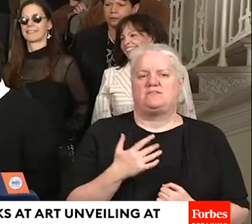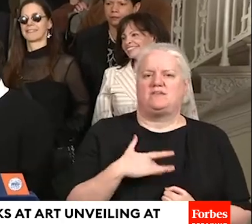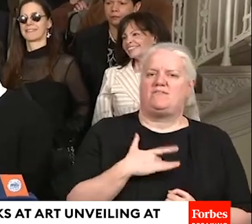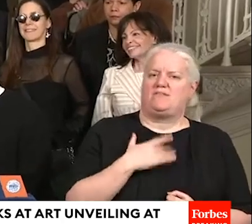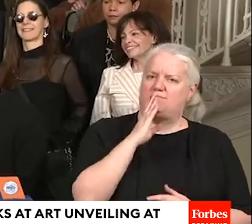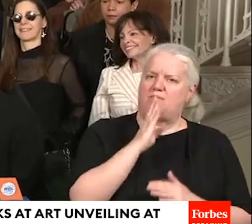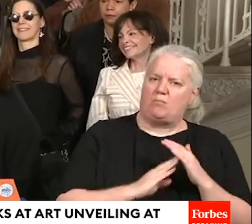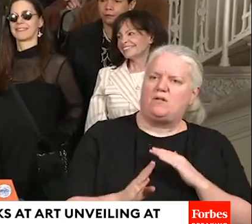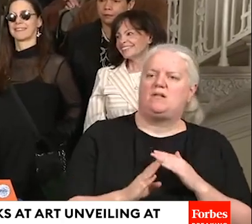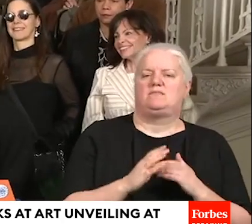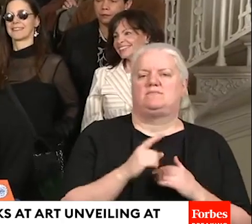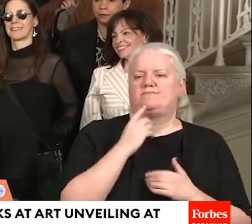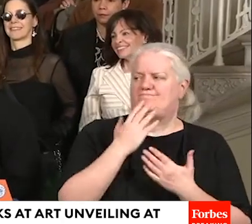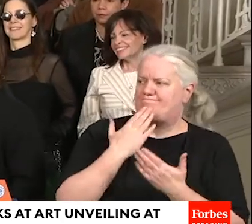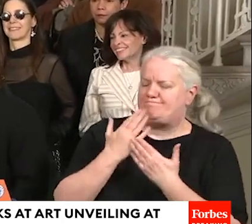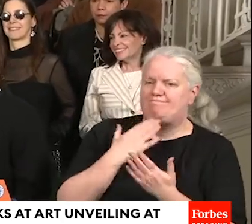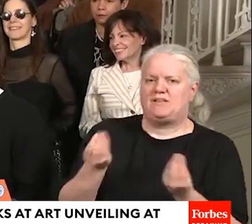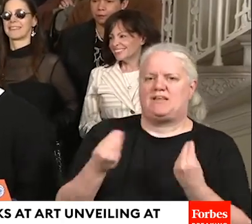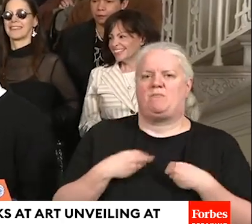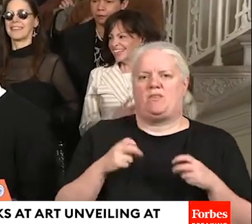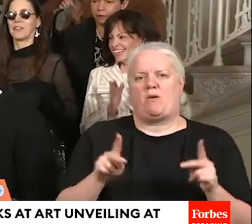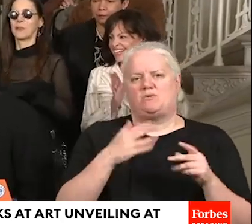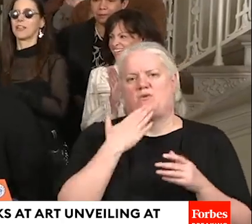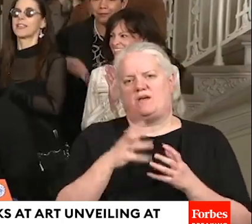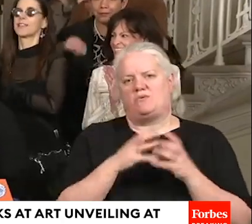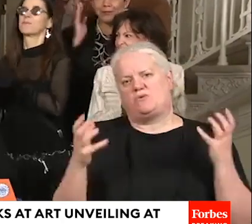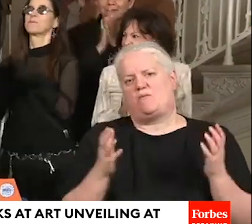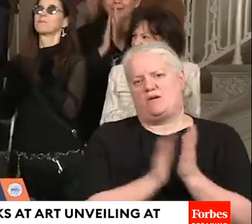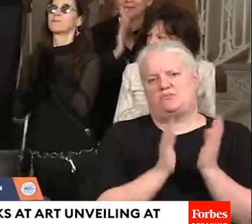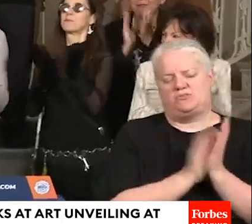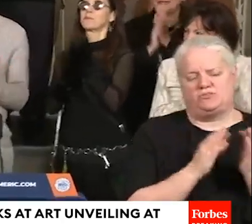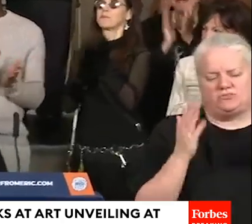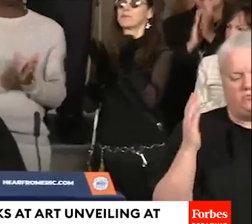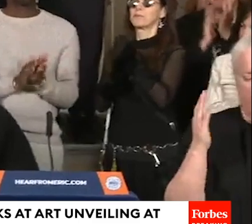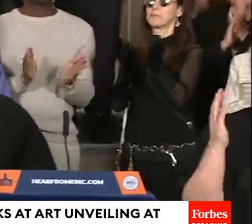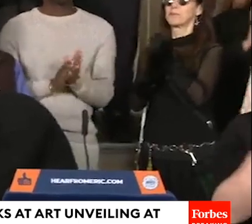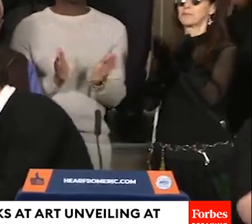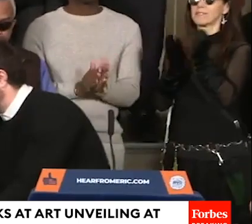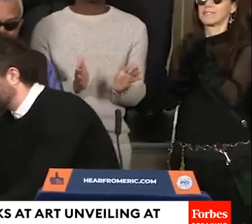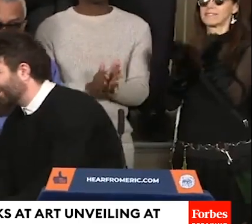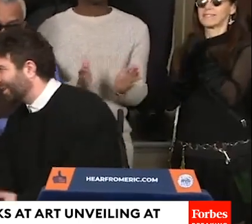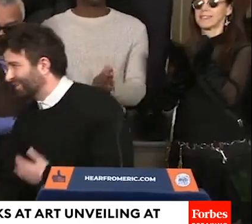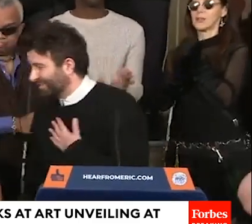the opportunity. So thank you so much. Appreciate it.